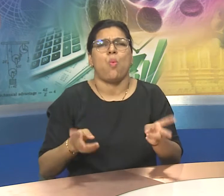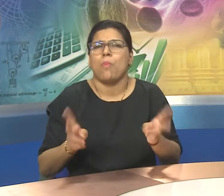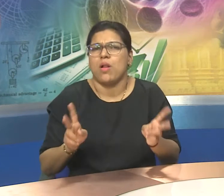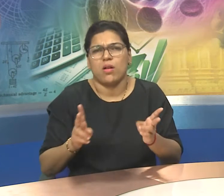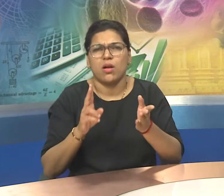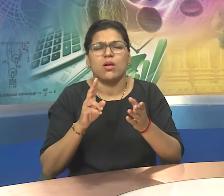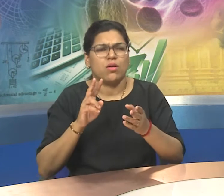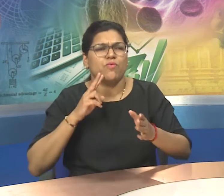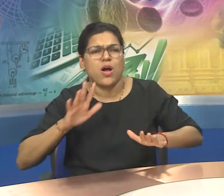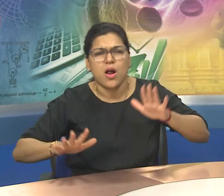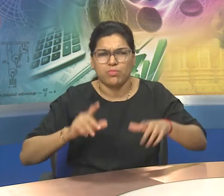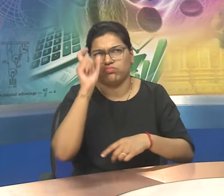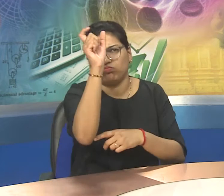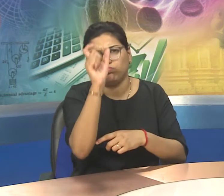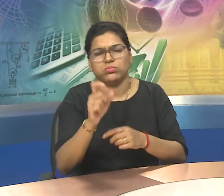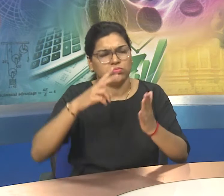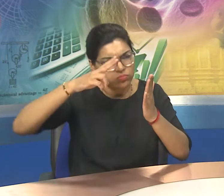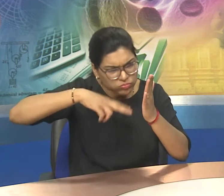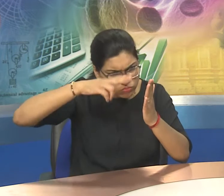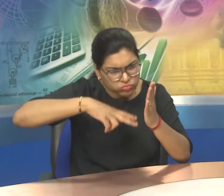V1, V2 and V3.